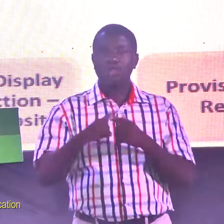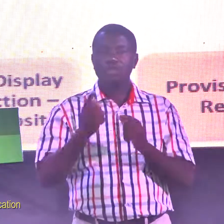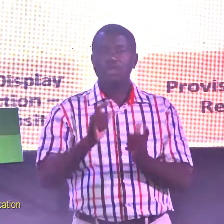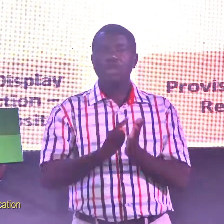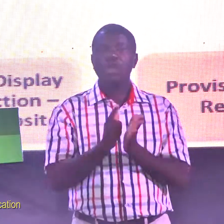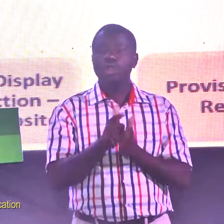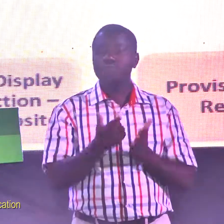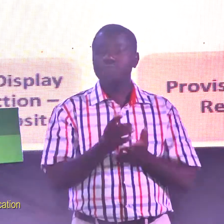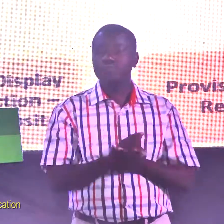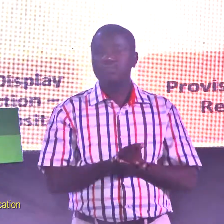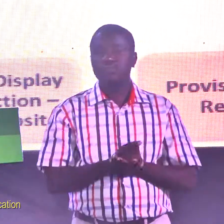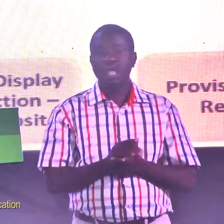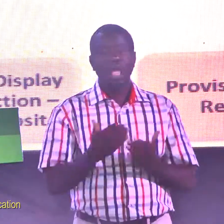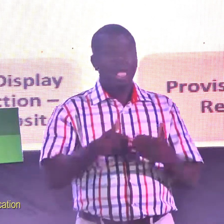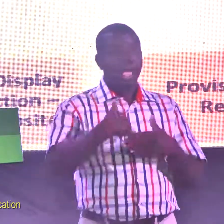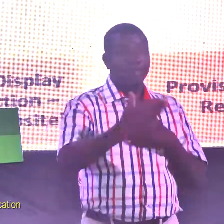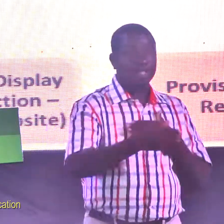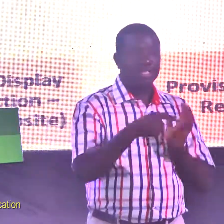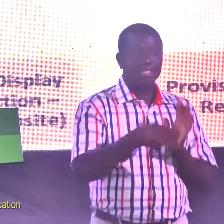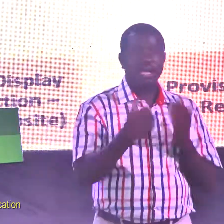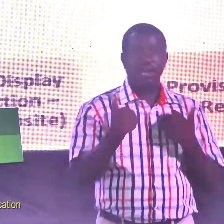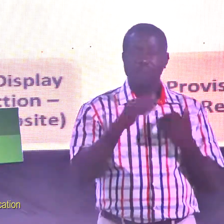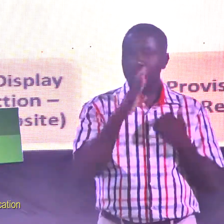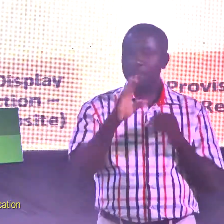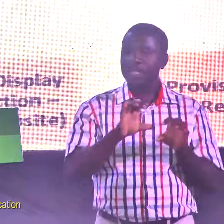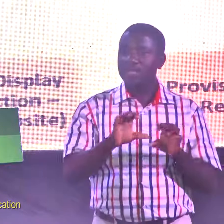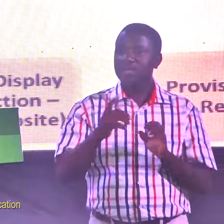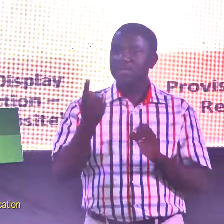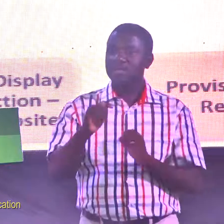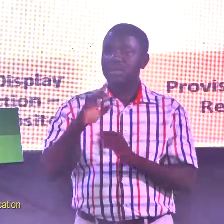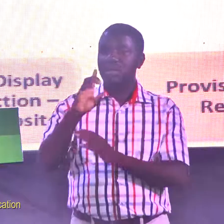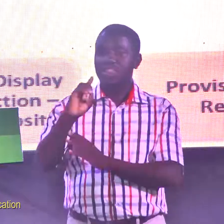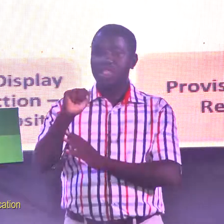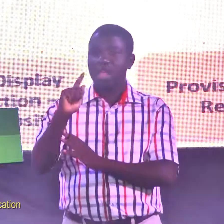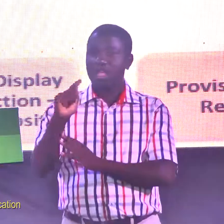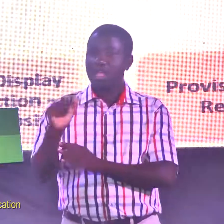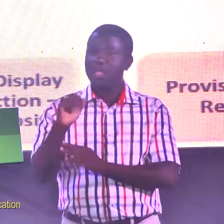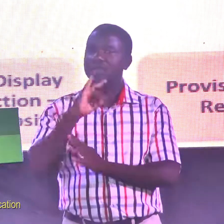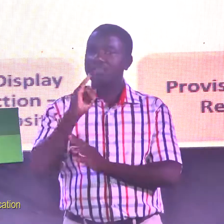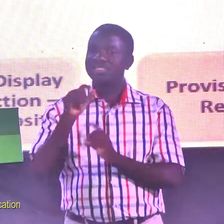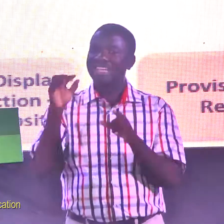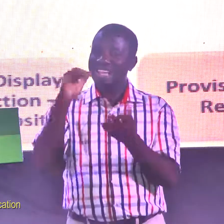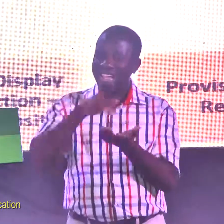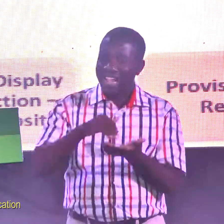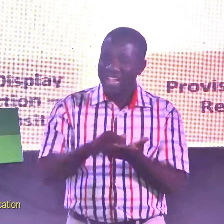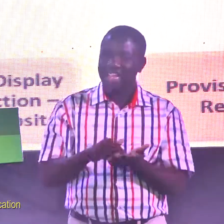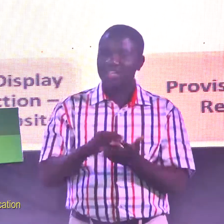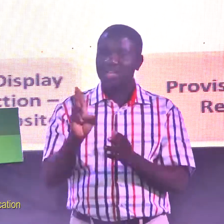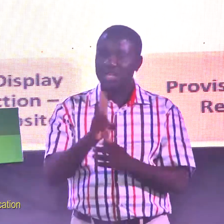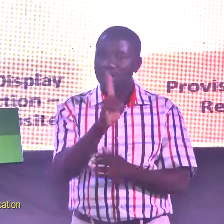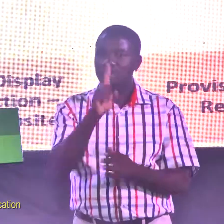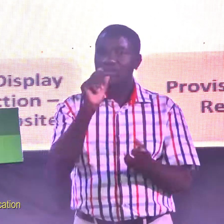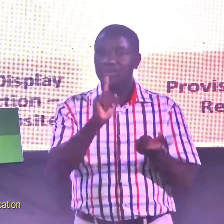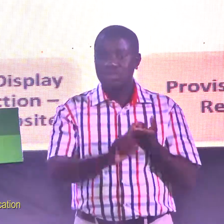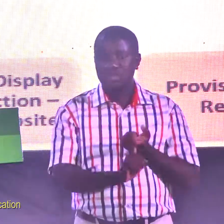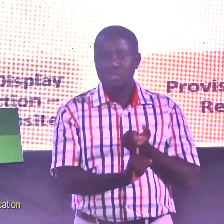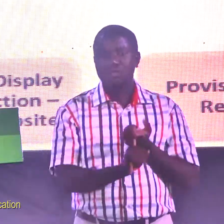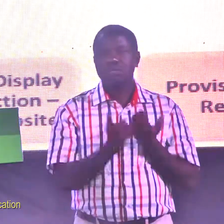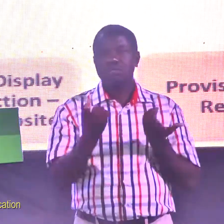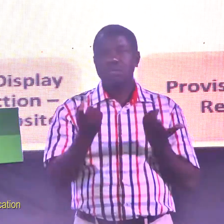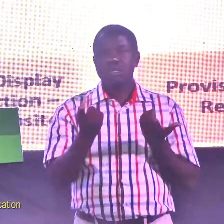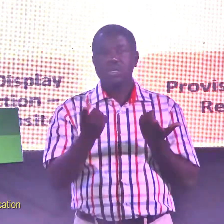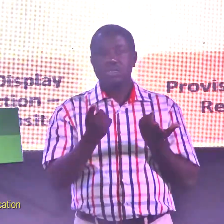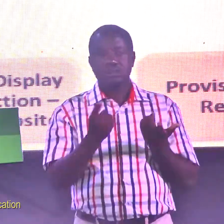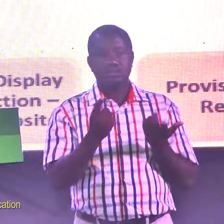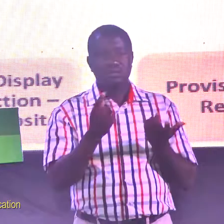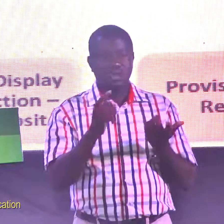After this has been done, the data is again consolidated, and then that data is